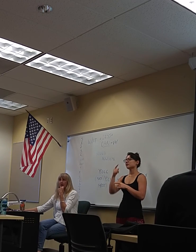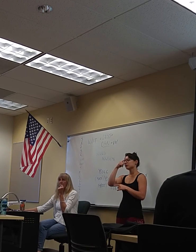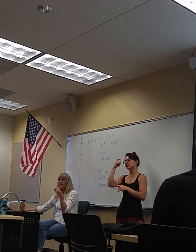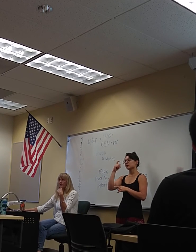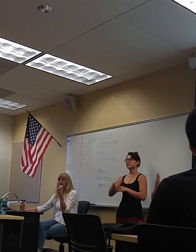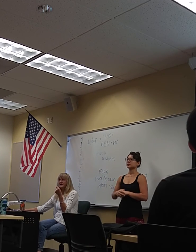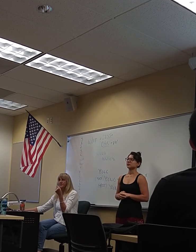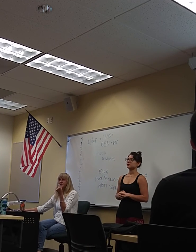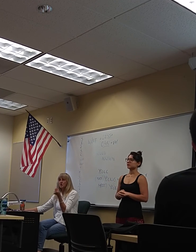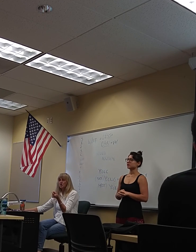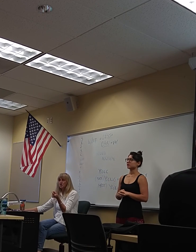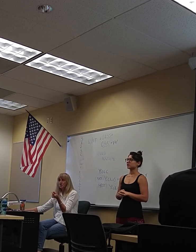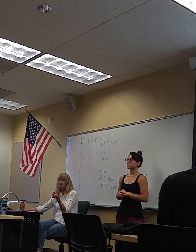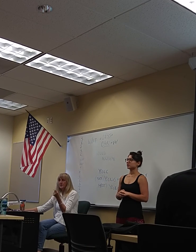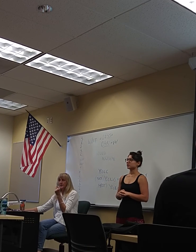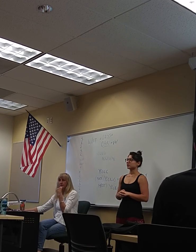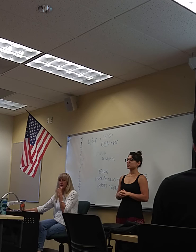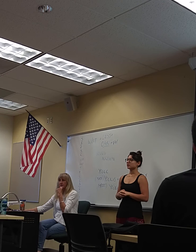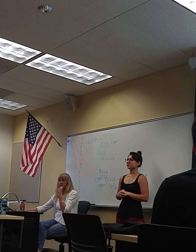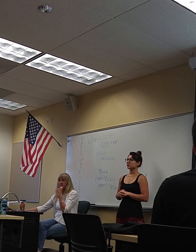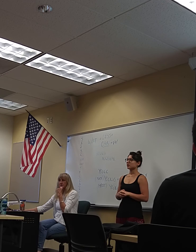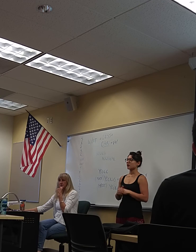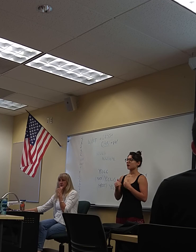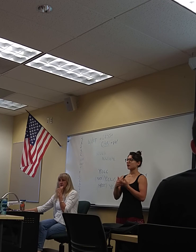How could we express early?